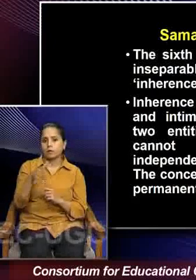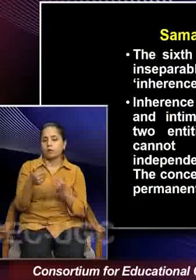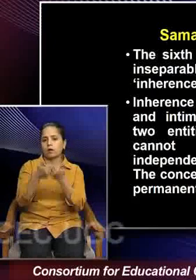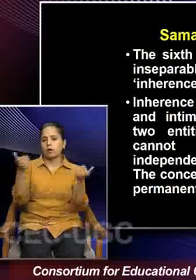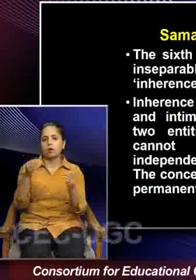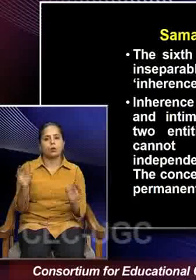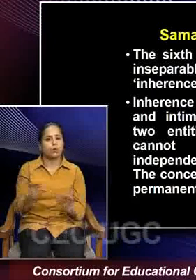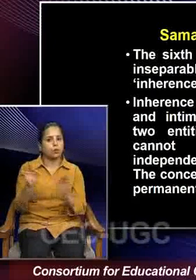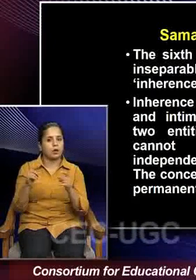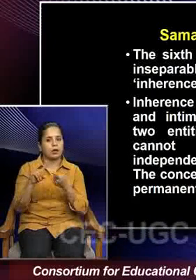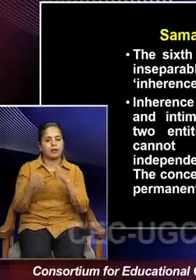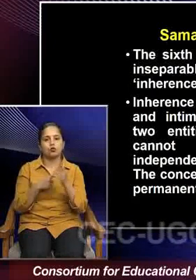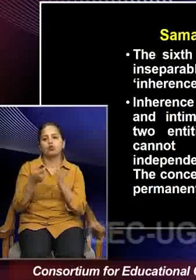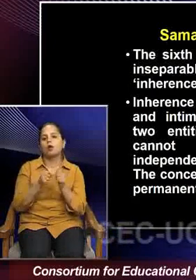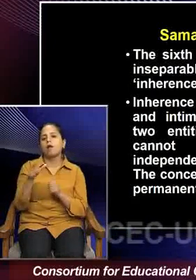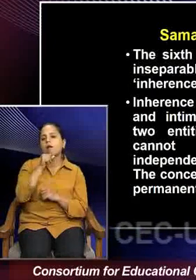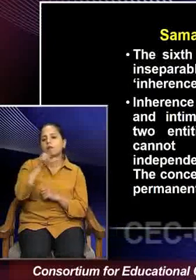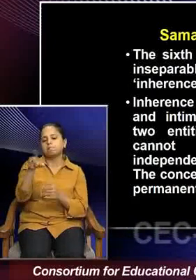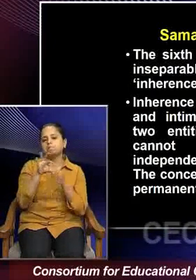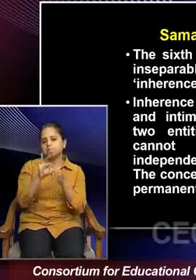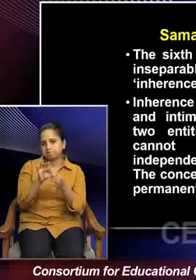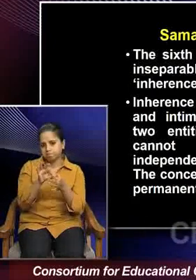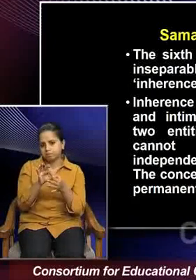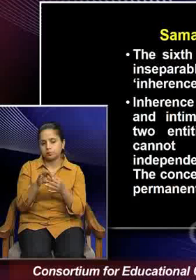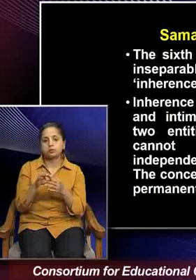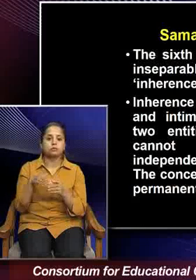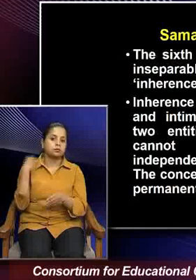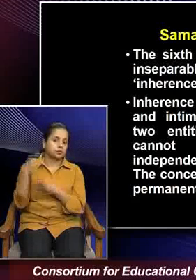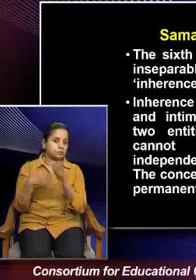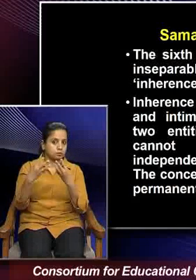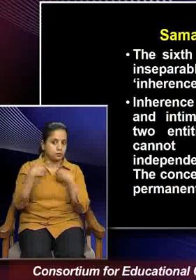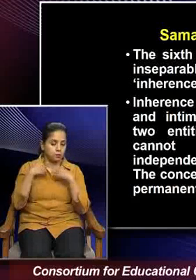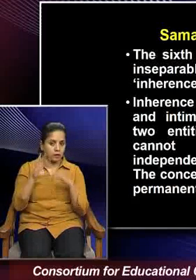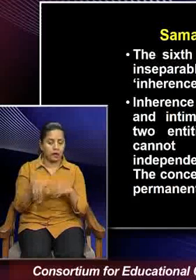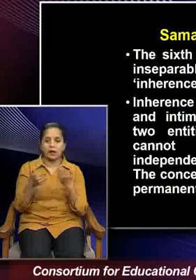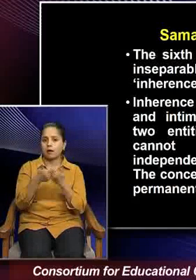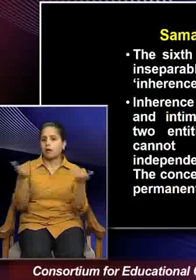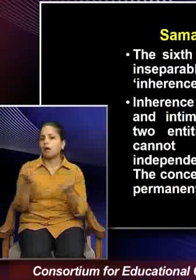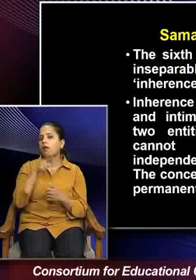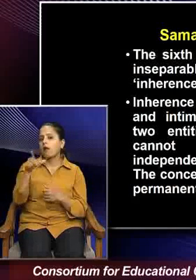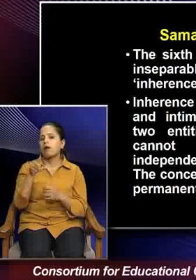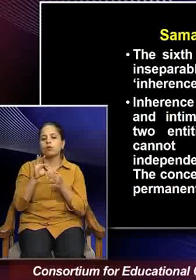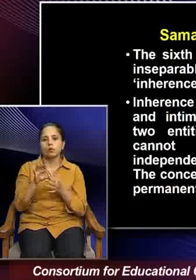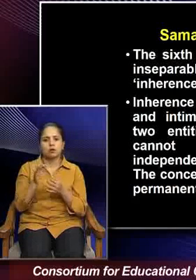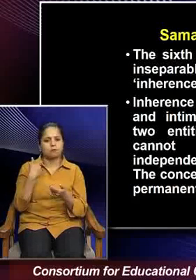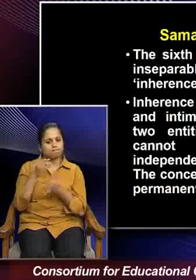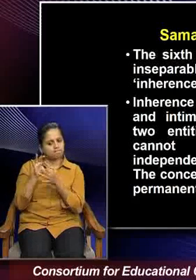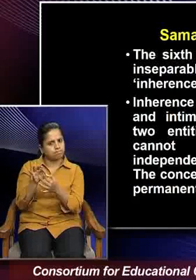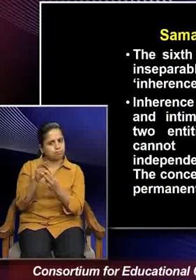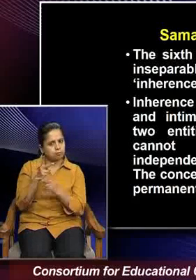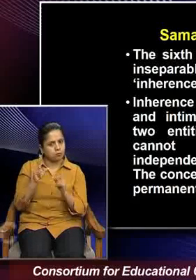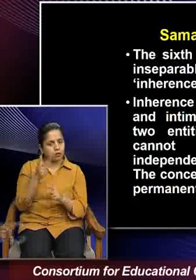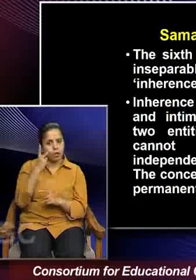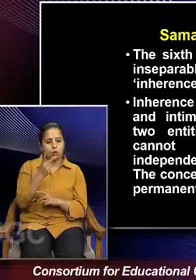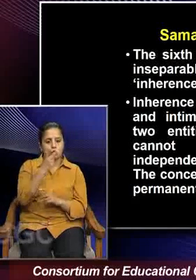inseparable eternal relation. So inherence refers to an inseparable and intimate relationship between